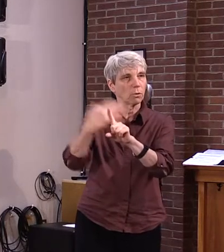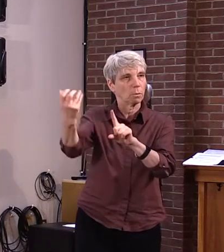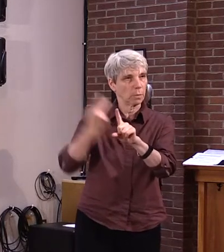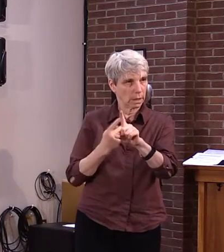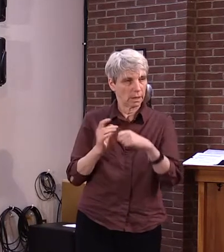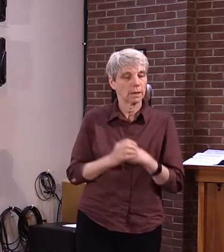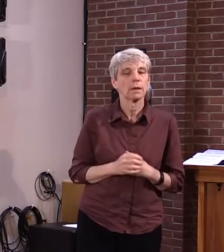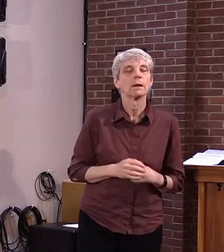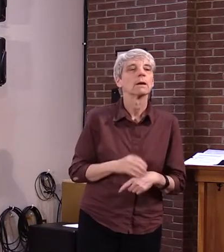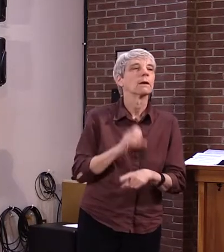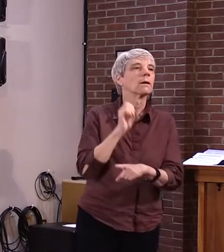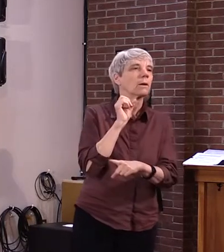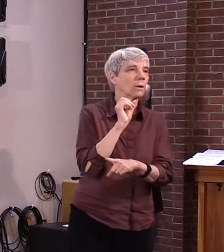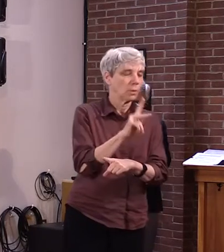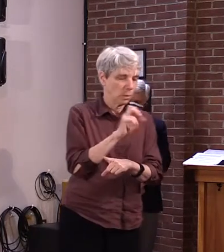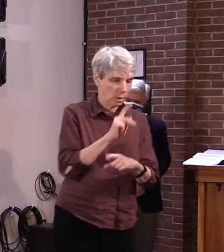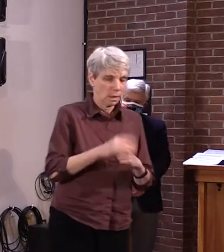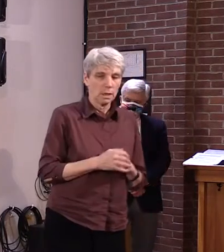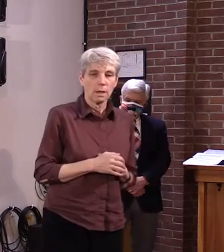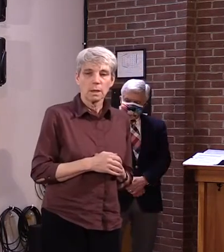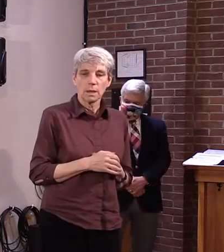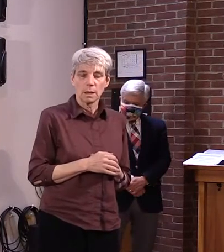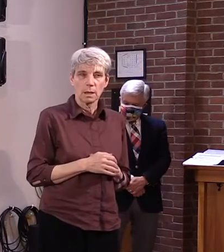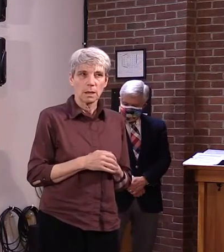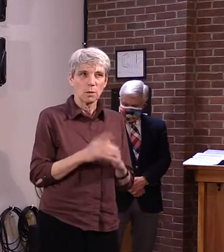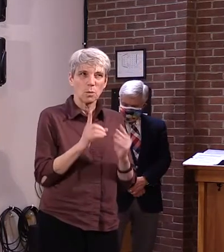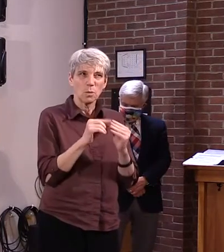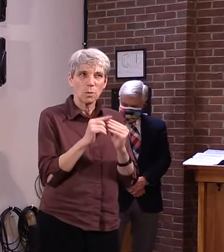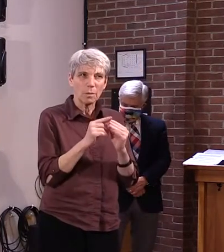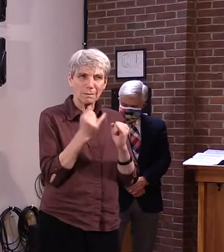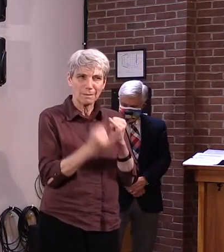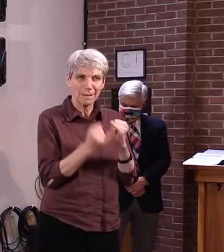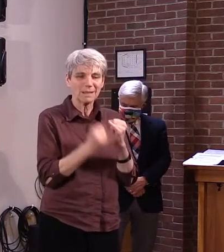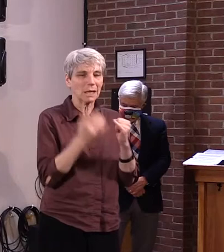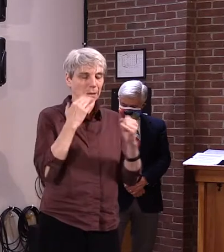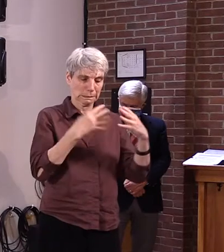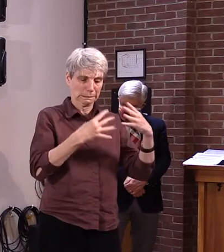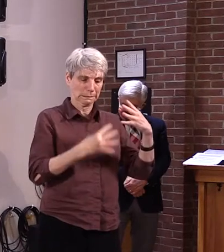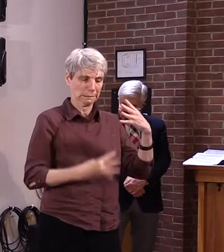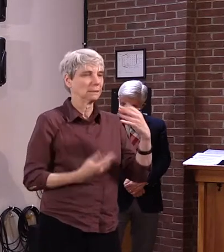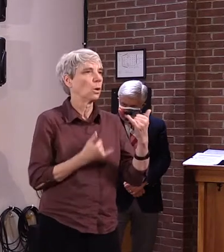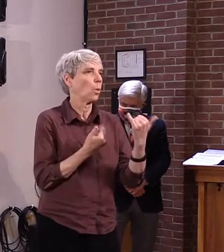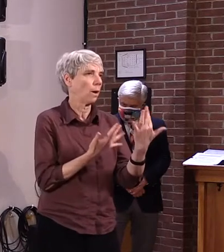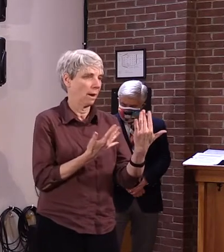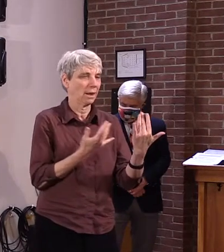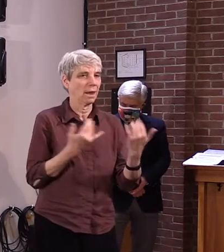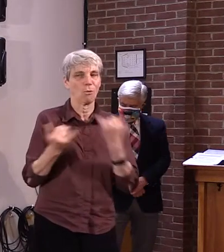Okay, and a quick follow-up to that, and I'll let you go because I know there's many other people waiting.